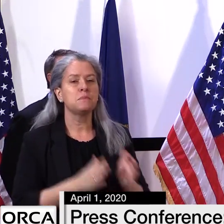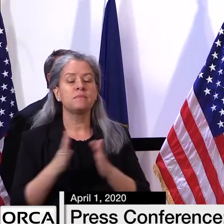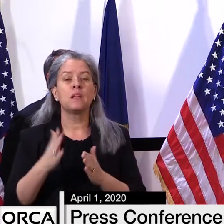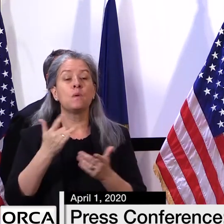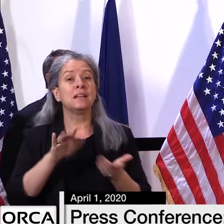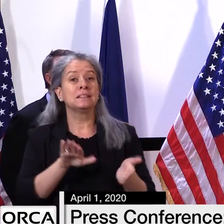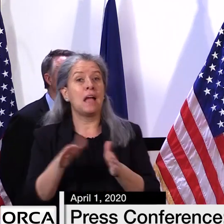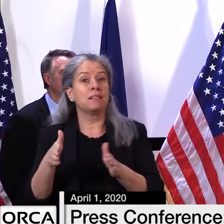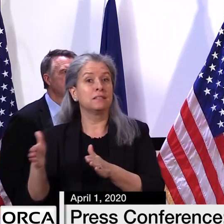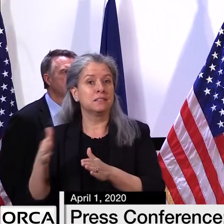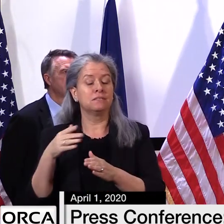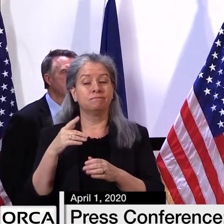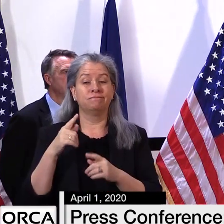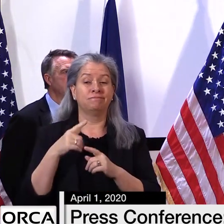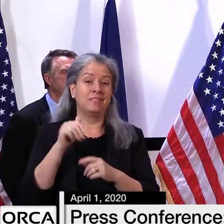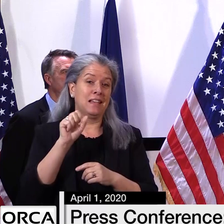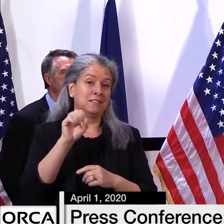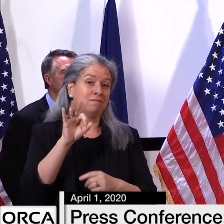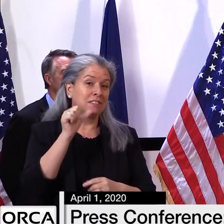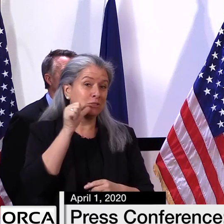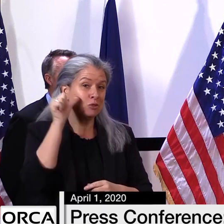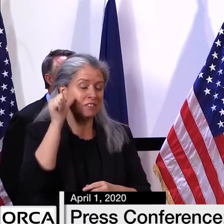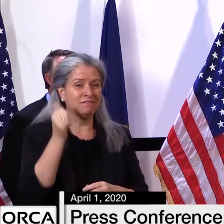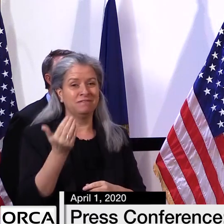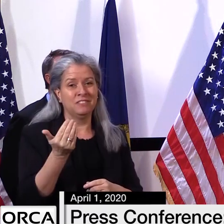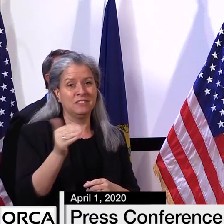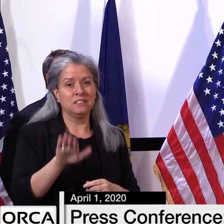total as of yesterday was 15.